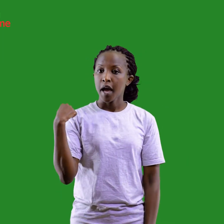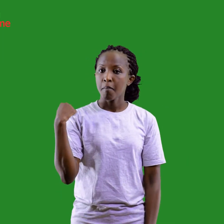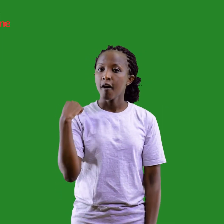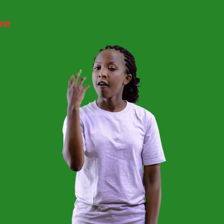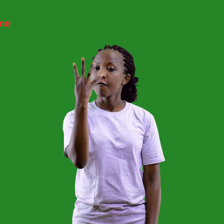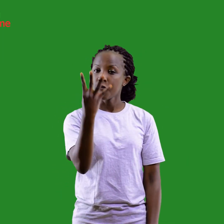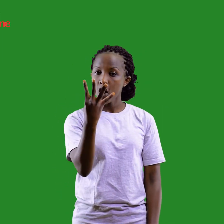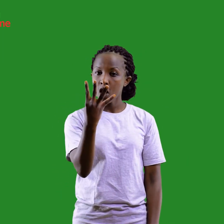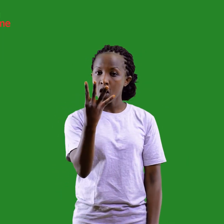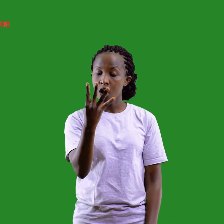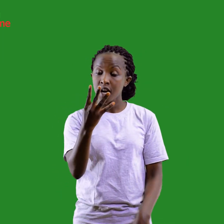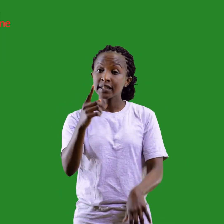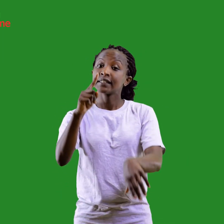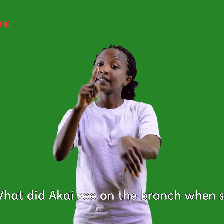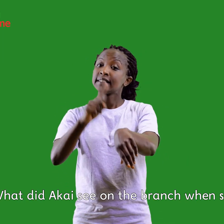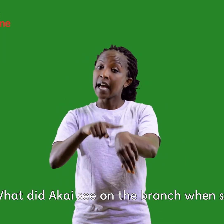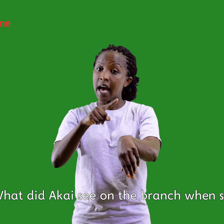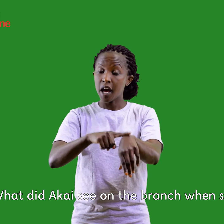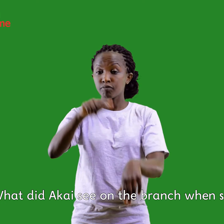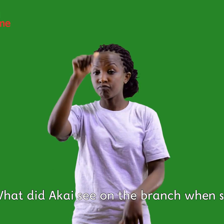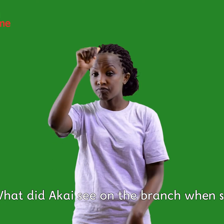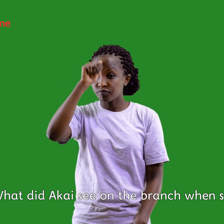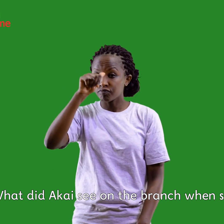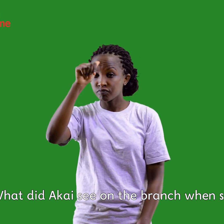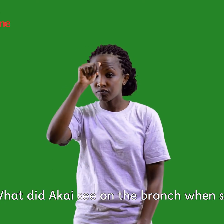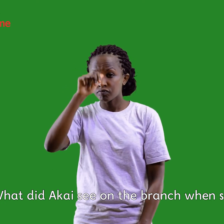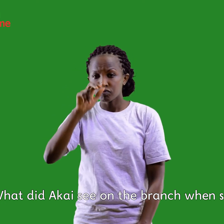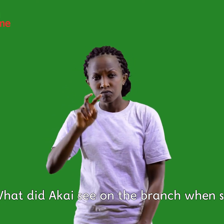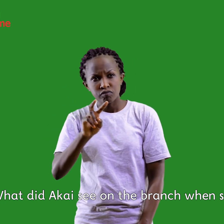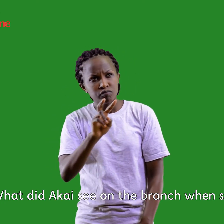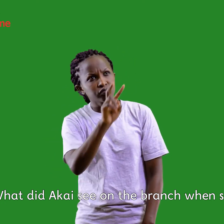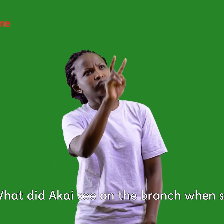Number 4. What did Akai see on the branch when she looked up?